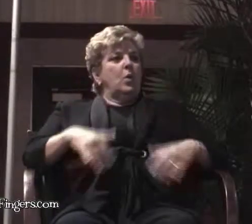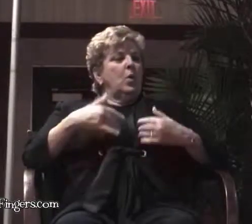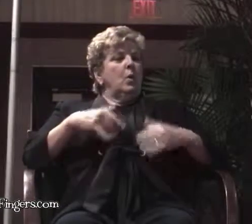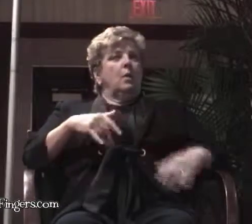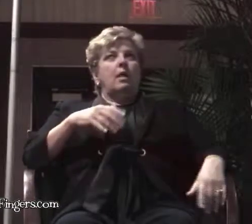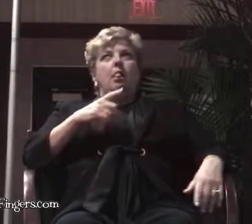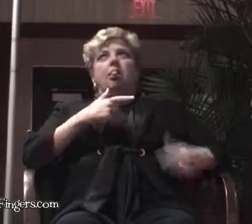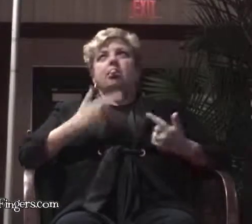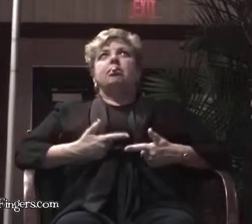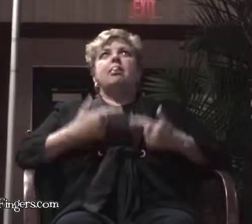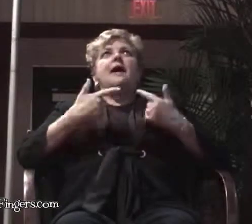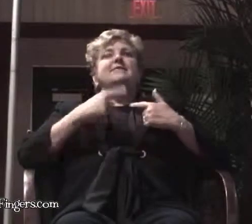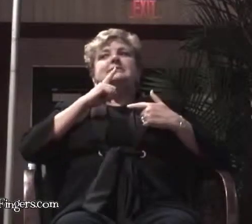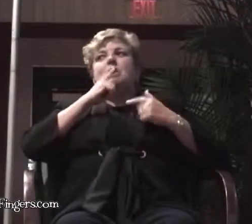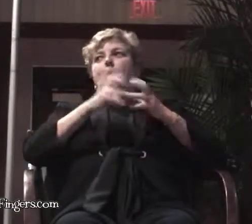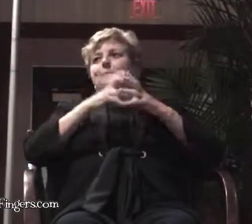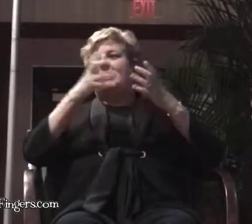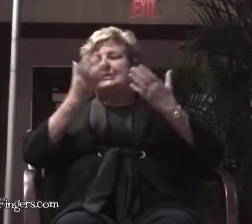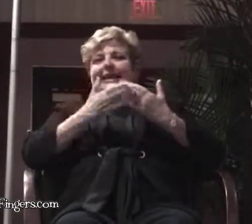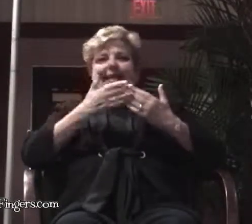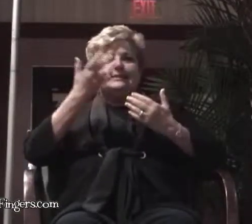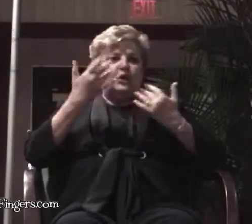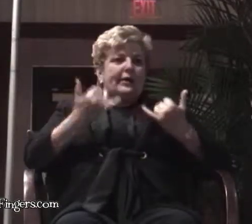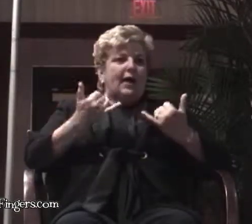that I don't have to believe everything that I think.